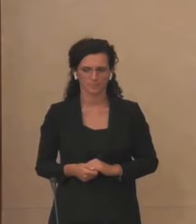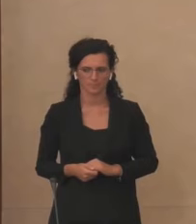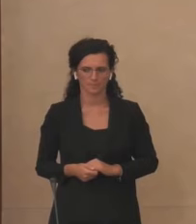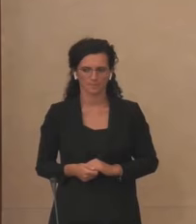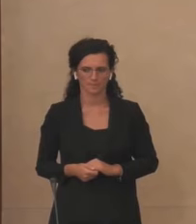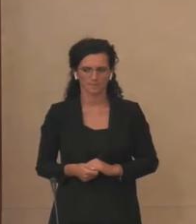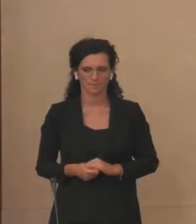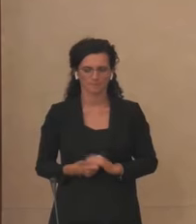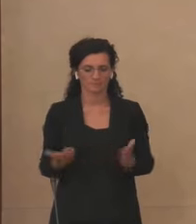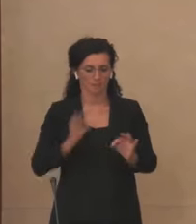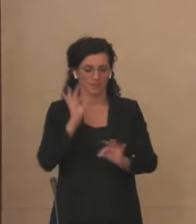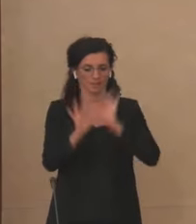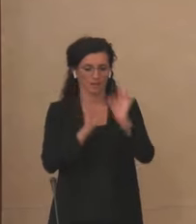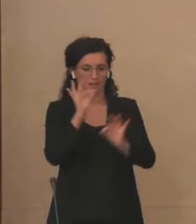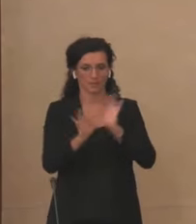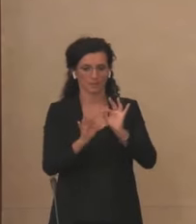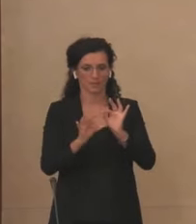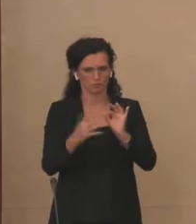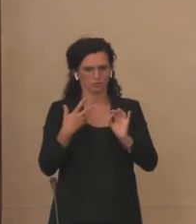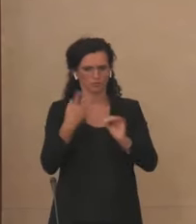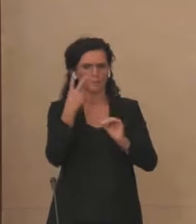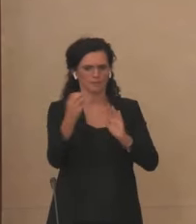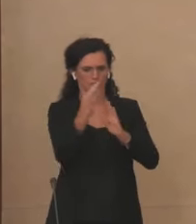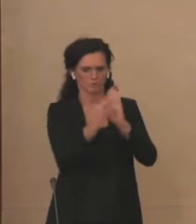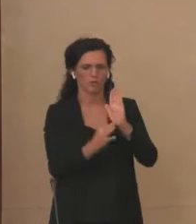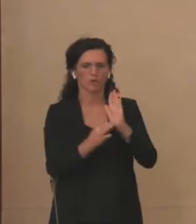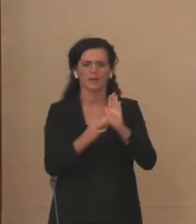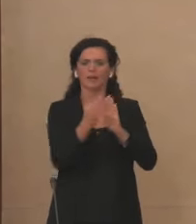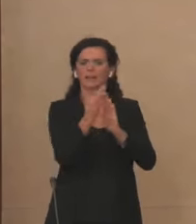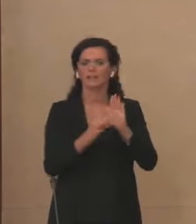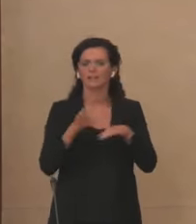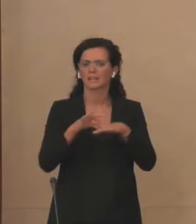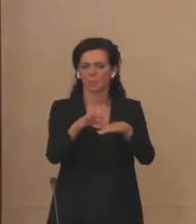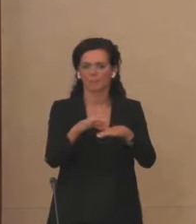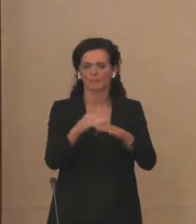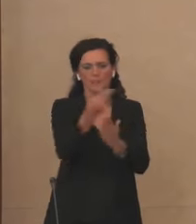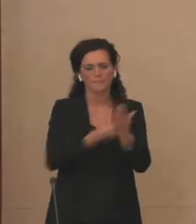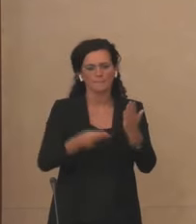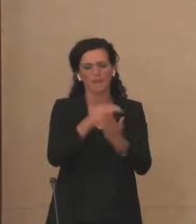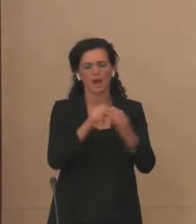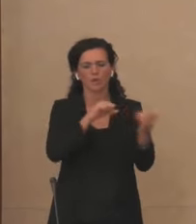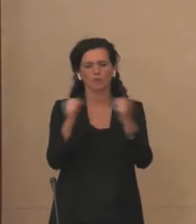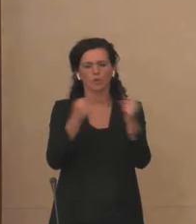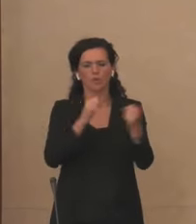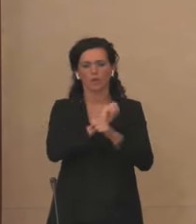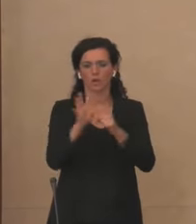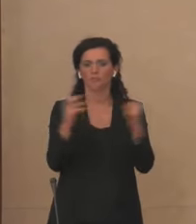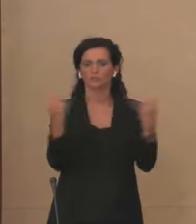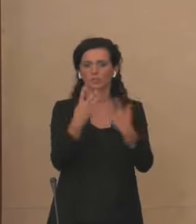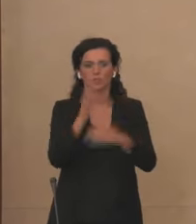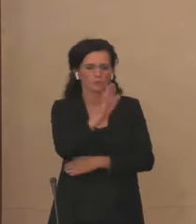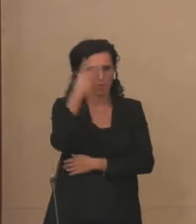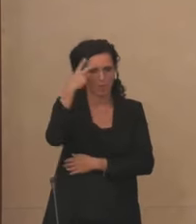There was a panic among physicians to use hydroxychloroquine for its